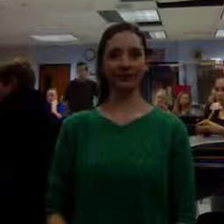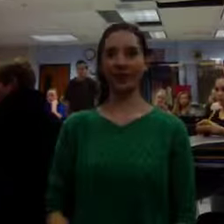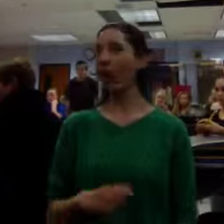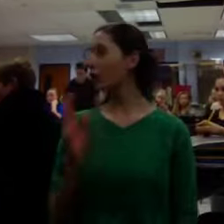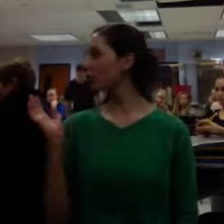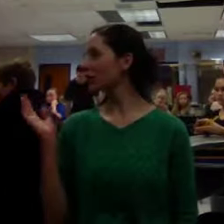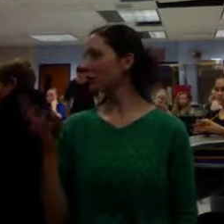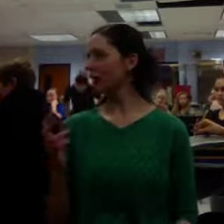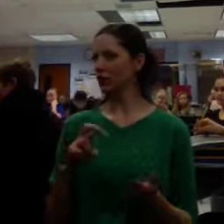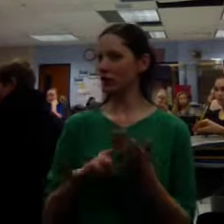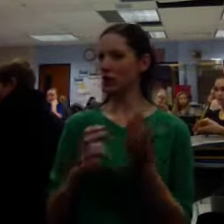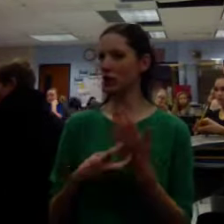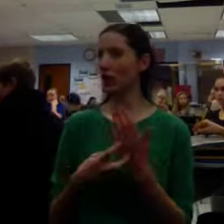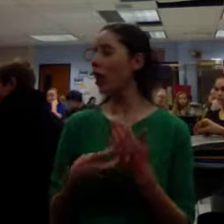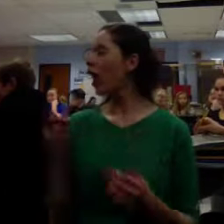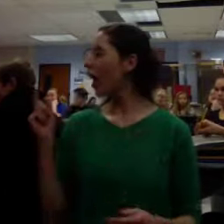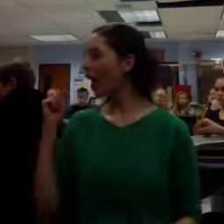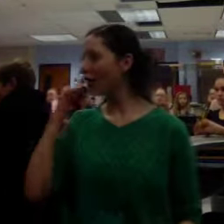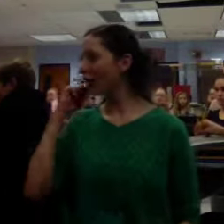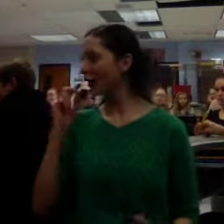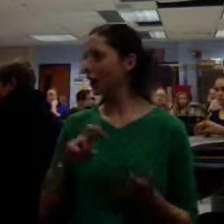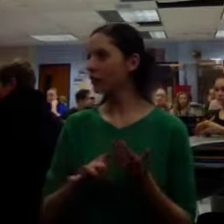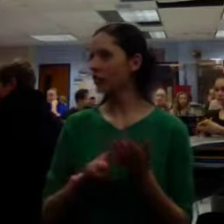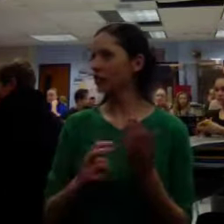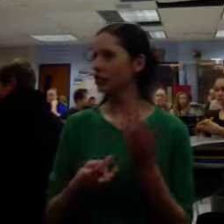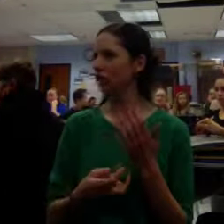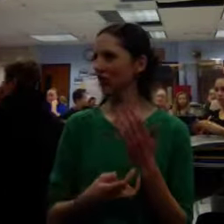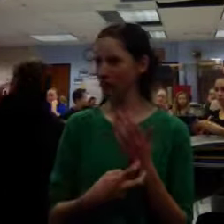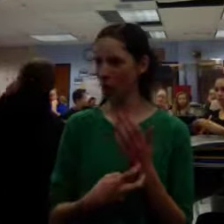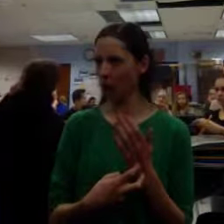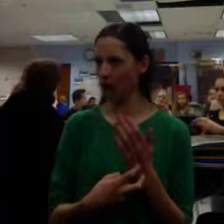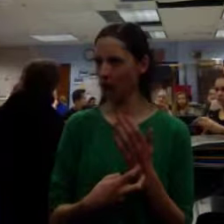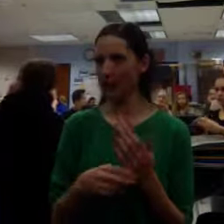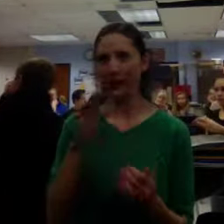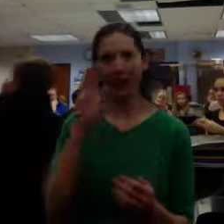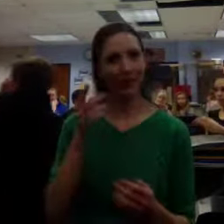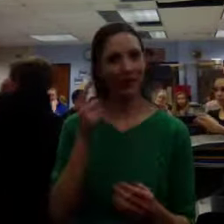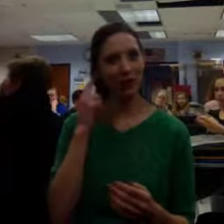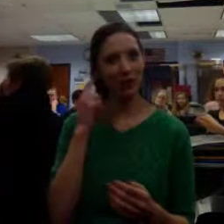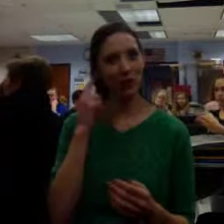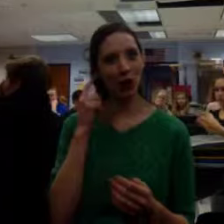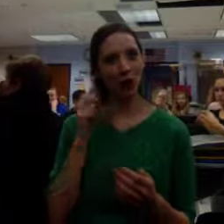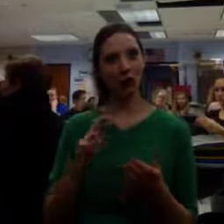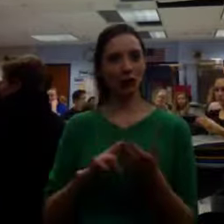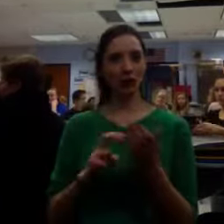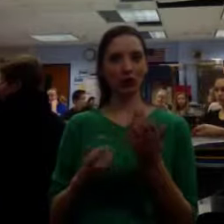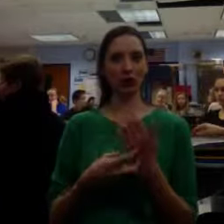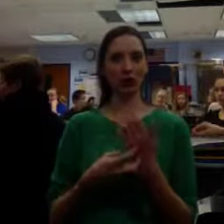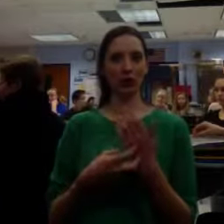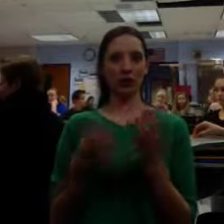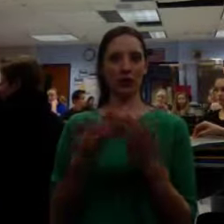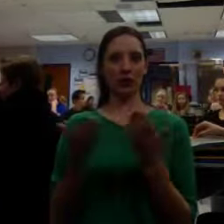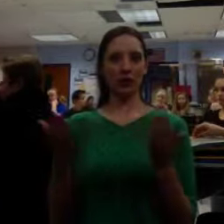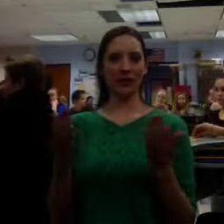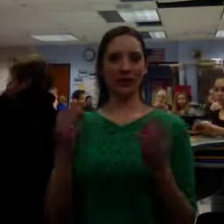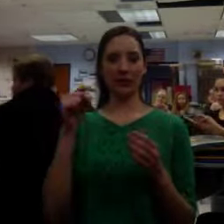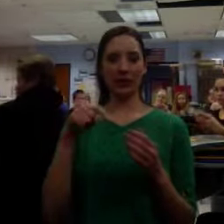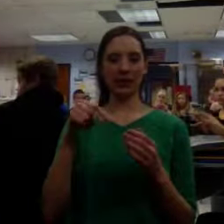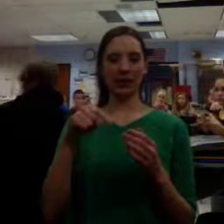go to another table, okay? And then that way that'll work out. We will also have our snack in here,